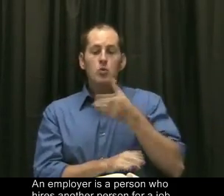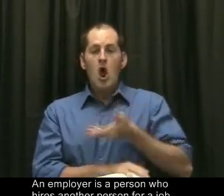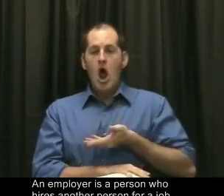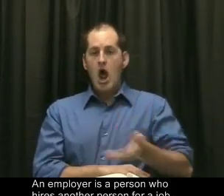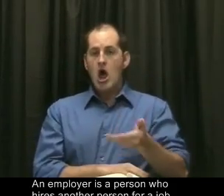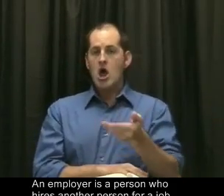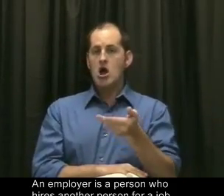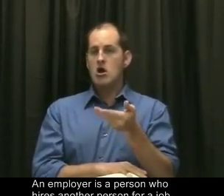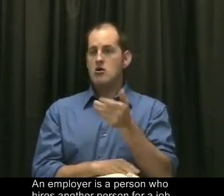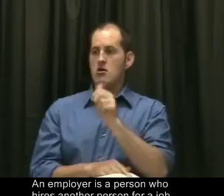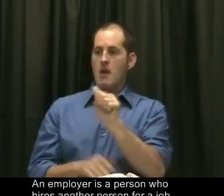job.